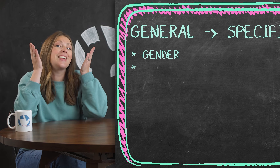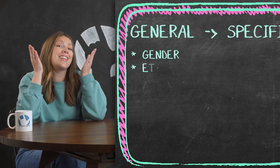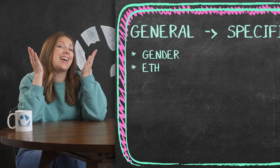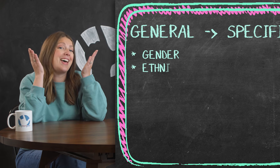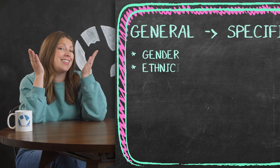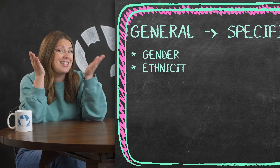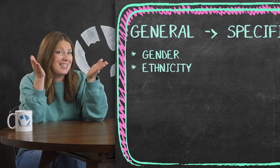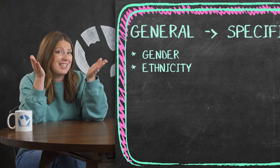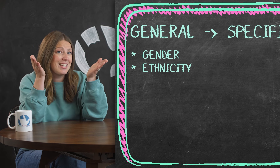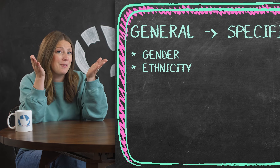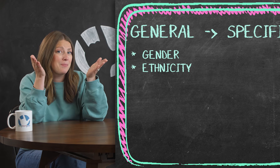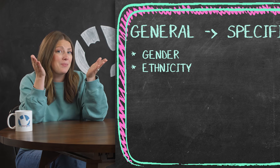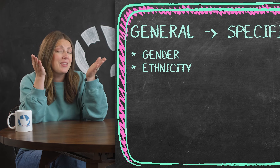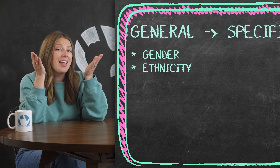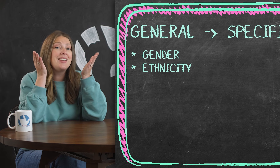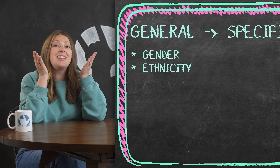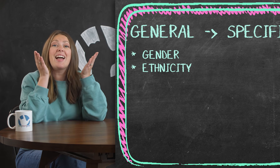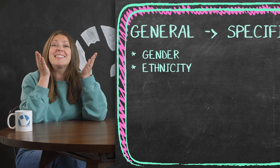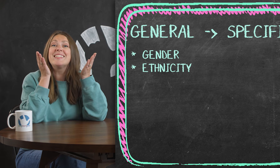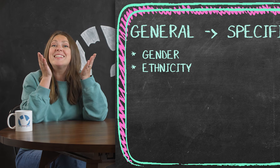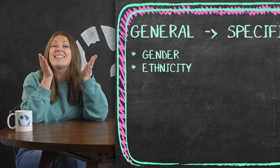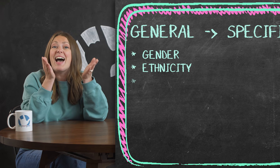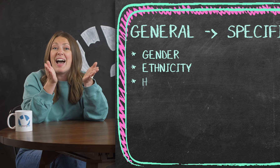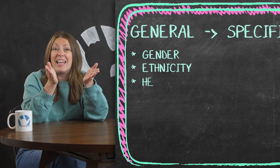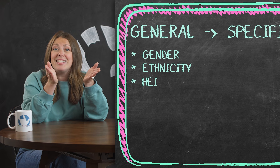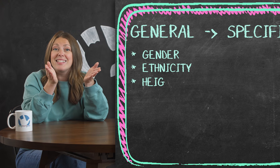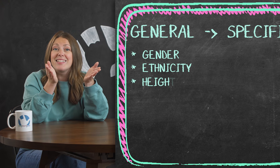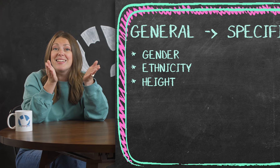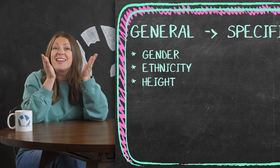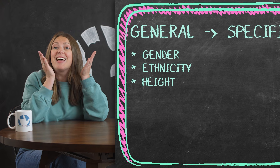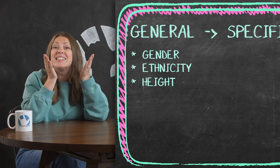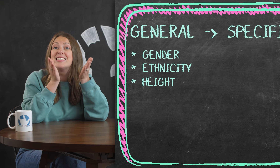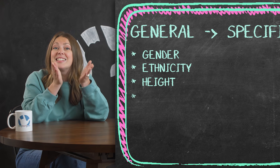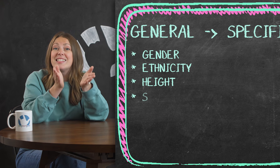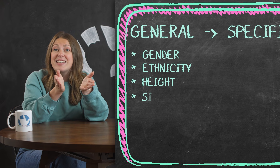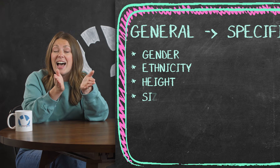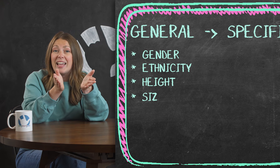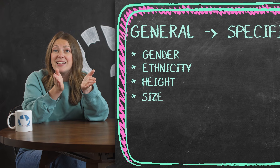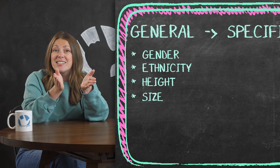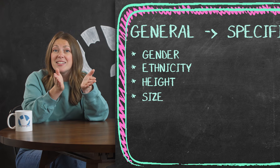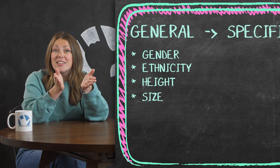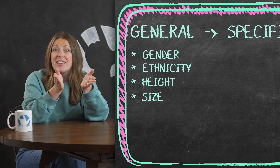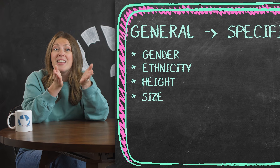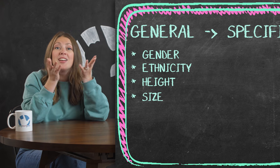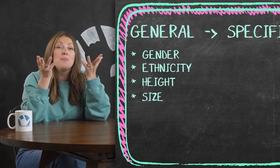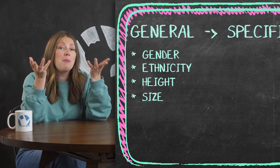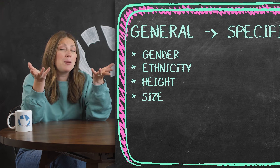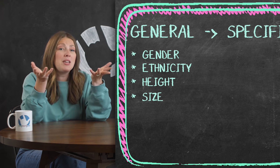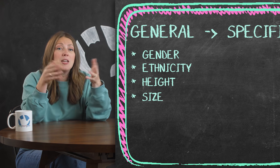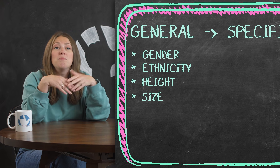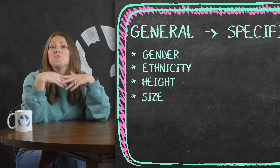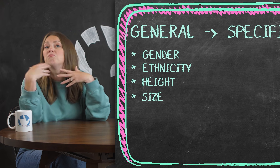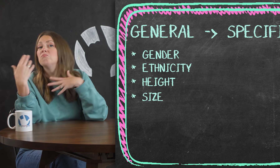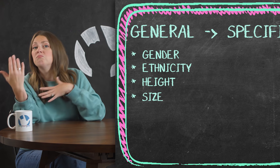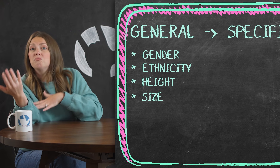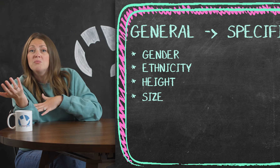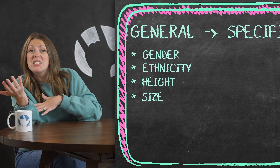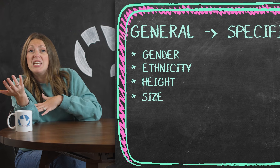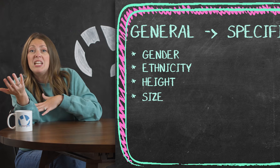the ethnicity. Next is height, size, maybe